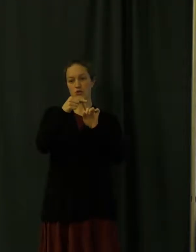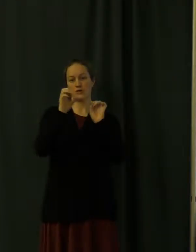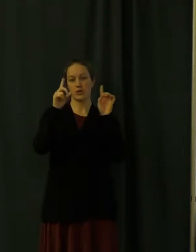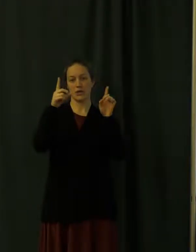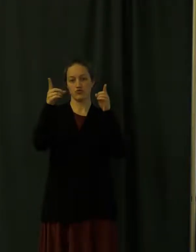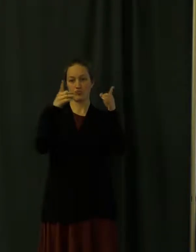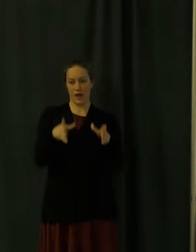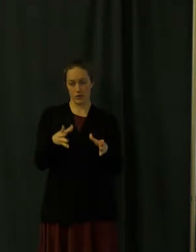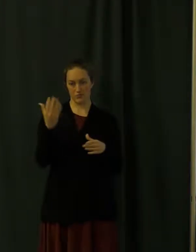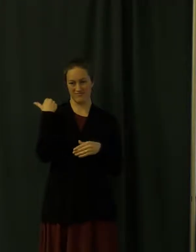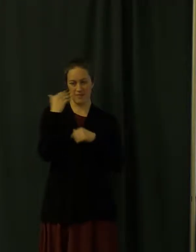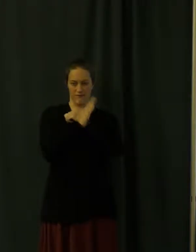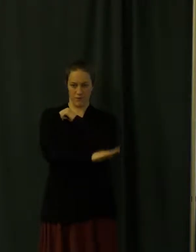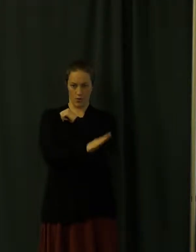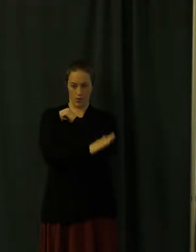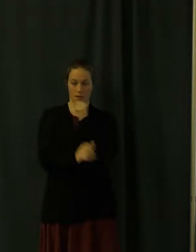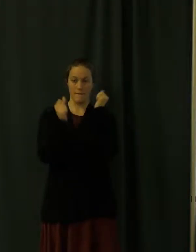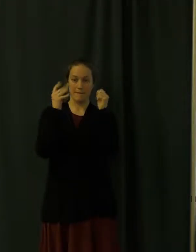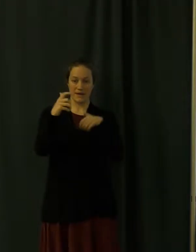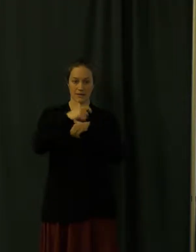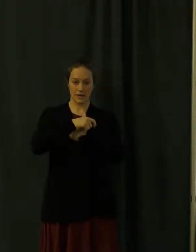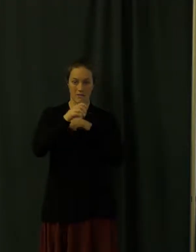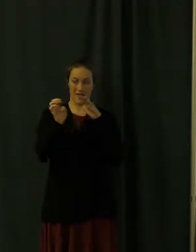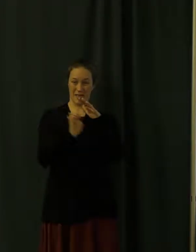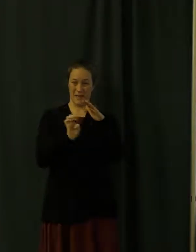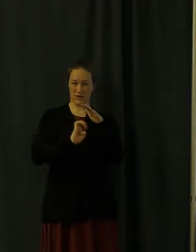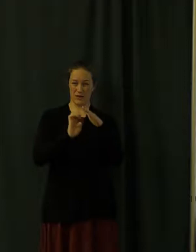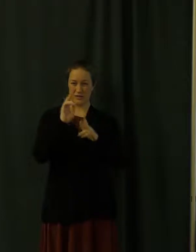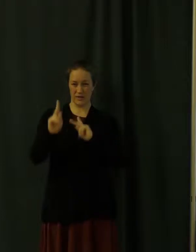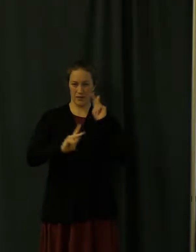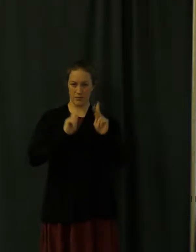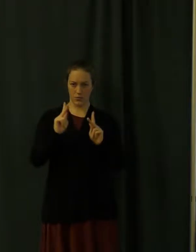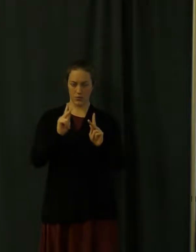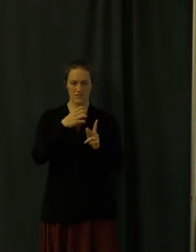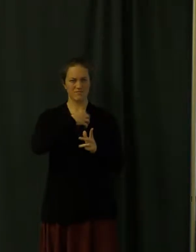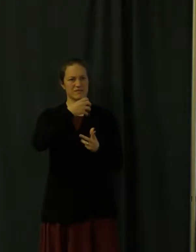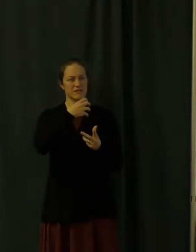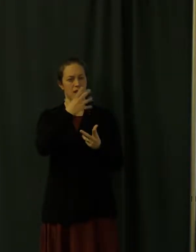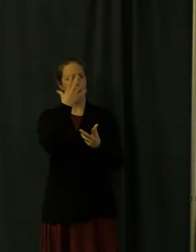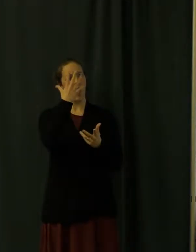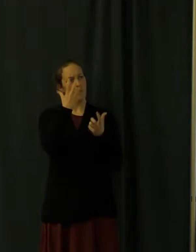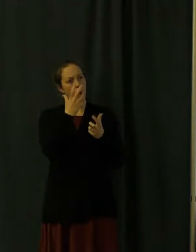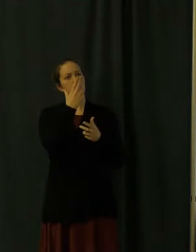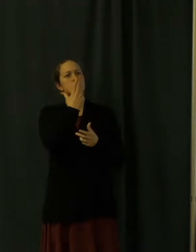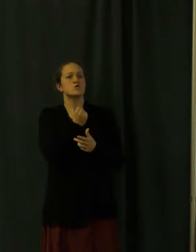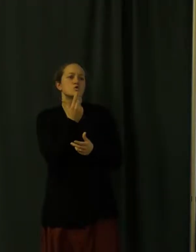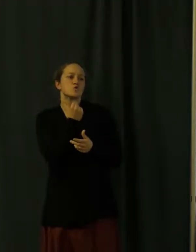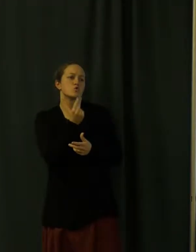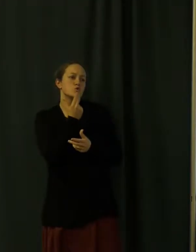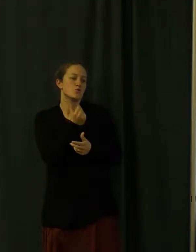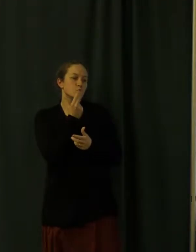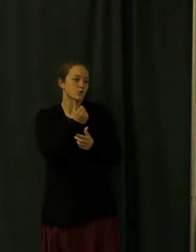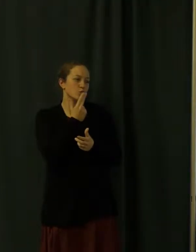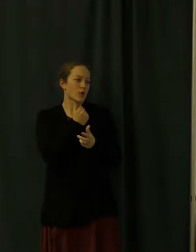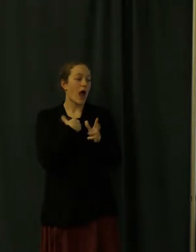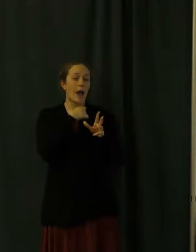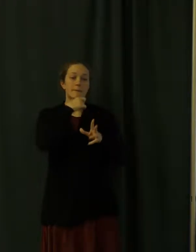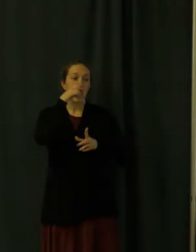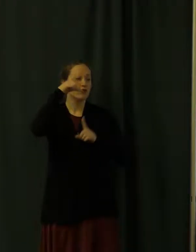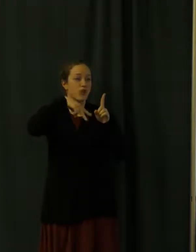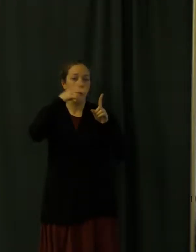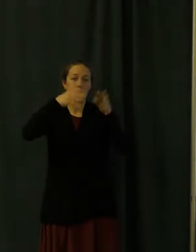the fall. A lot of times, I get a lot of pushback from my elementary people who want really cutesy, and I can say, like, I'm not judging y'all. I'm the same